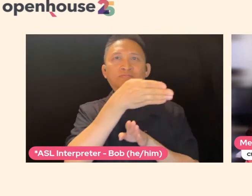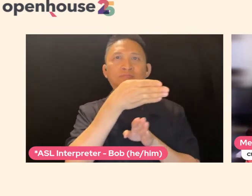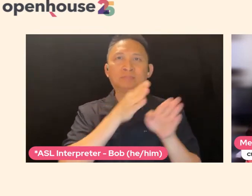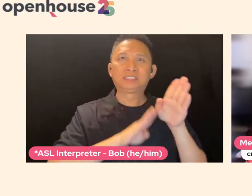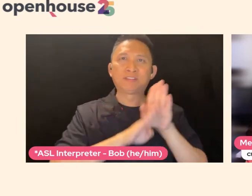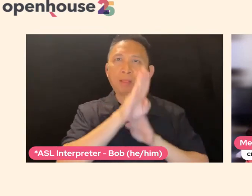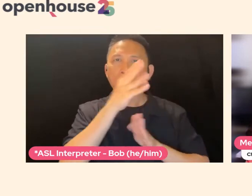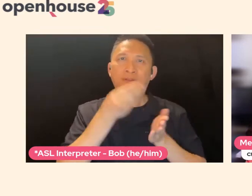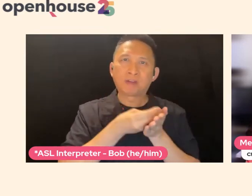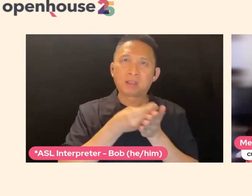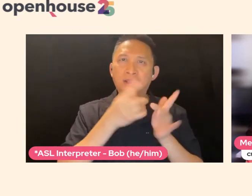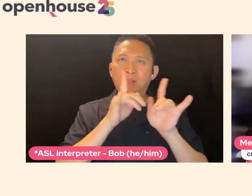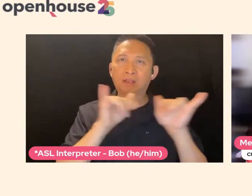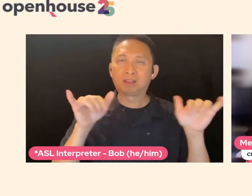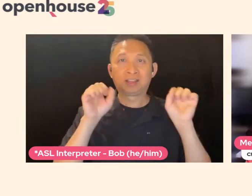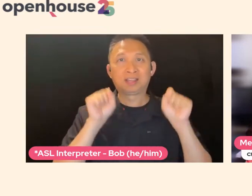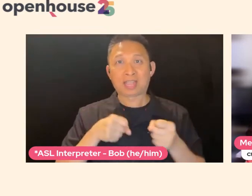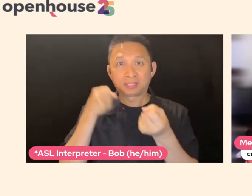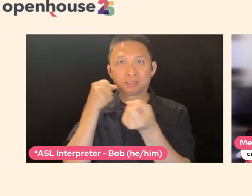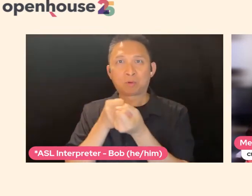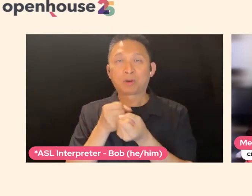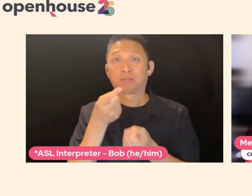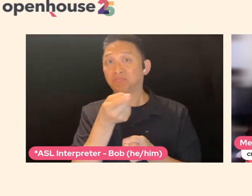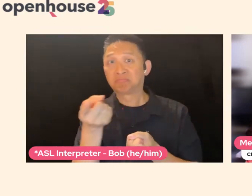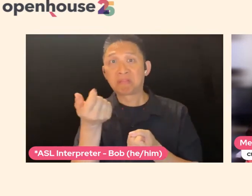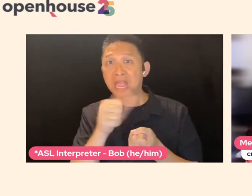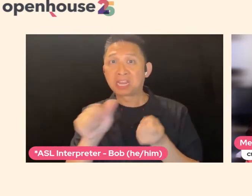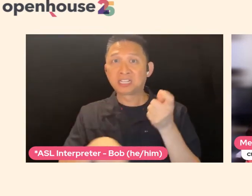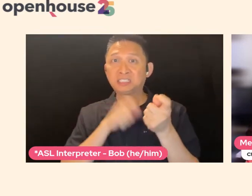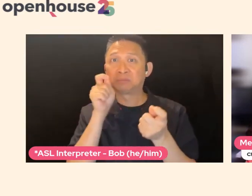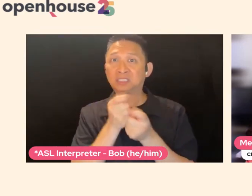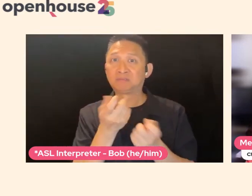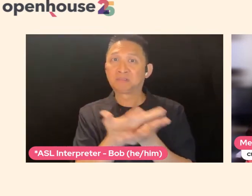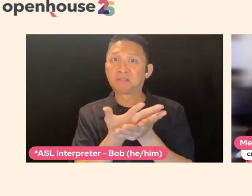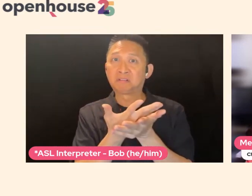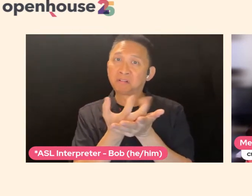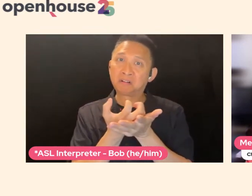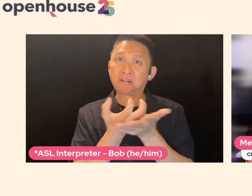can that can actually support your work directly?